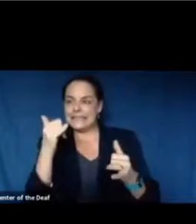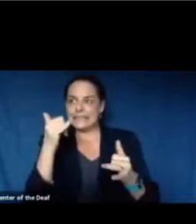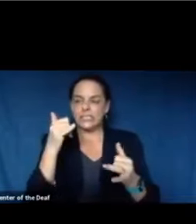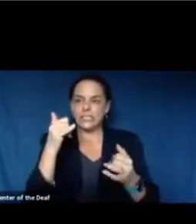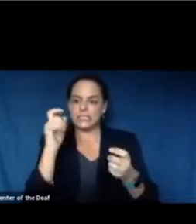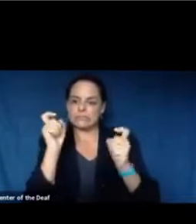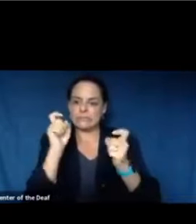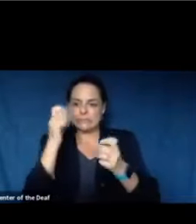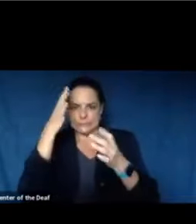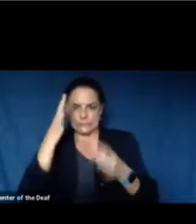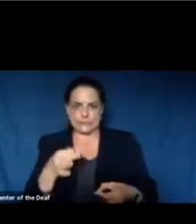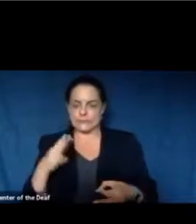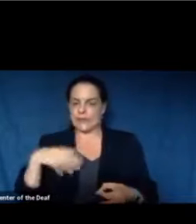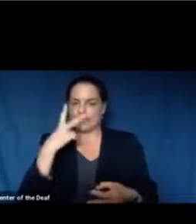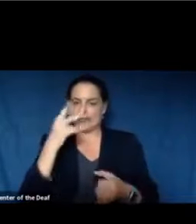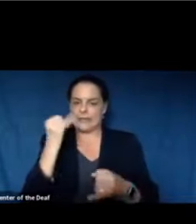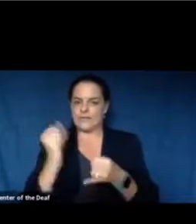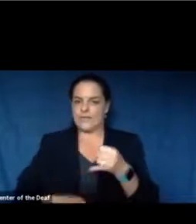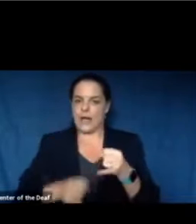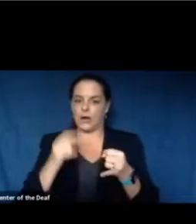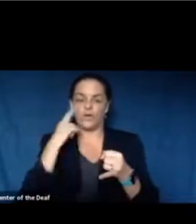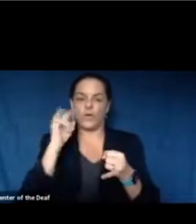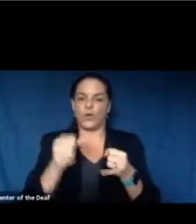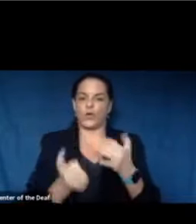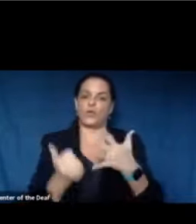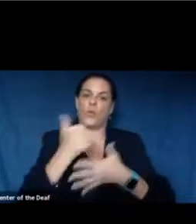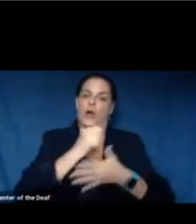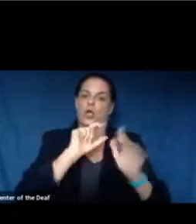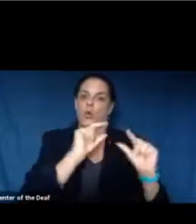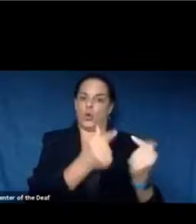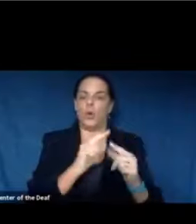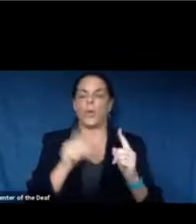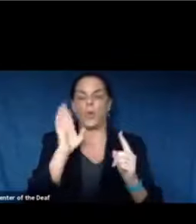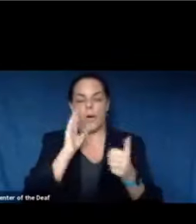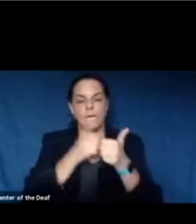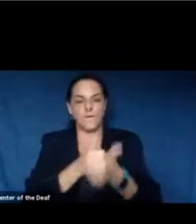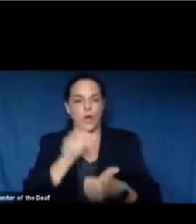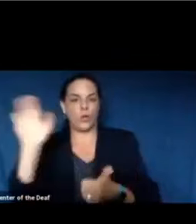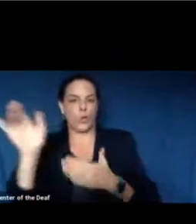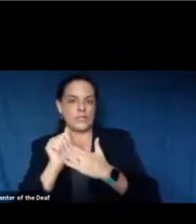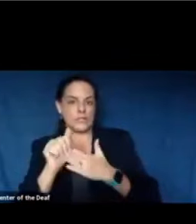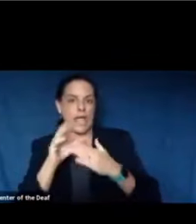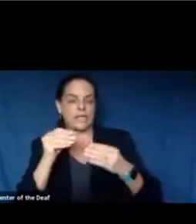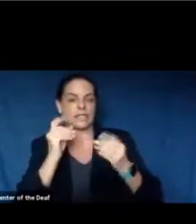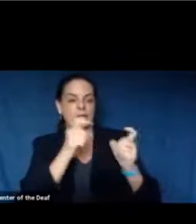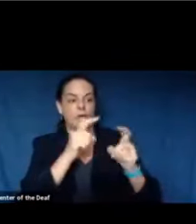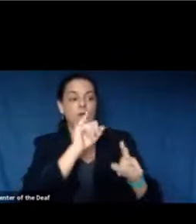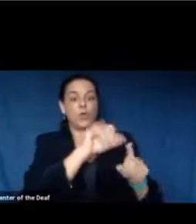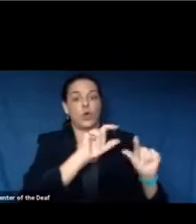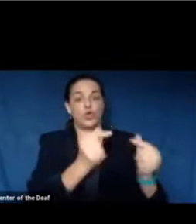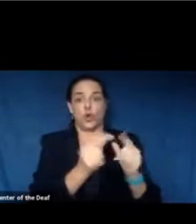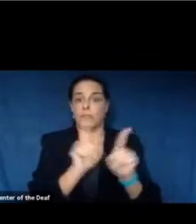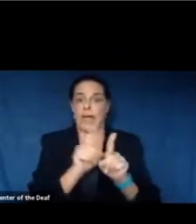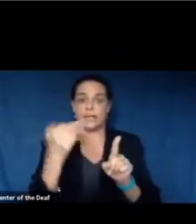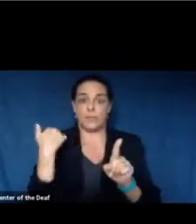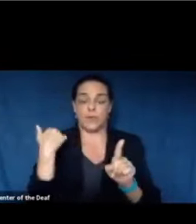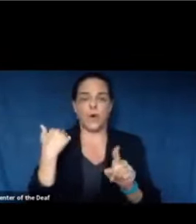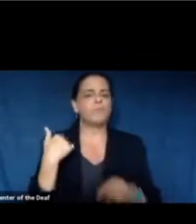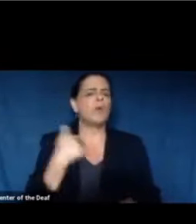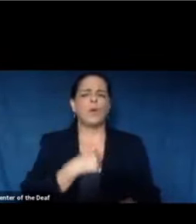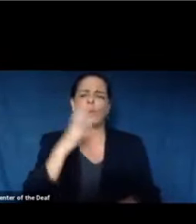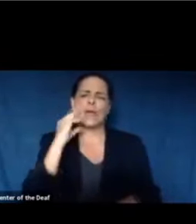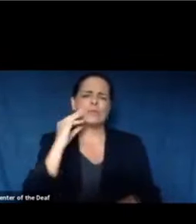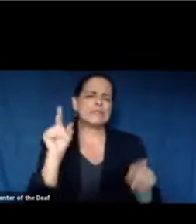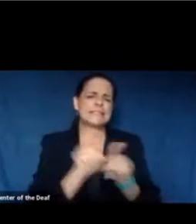seen the final priority groups at this time, but we'll follow that guidance and get it out to those groups as we did. And we have experienced that same thing if you